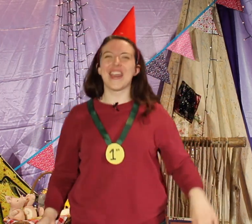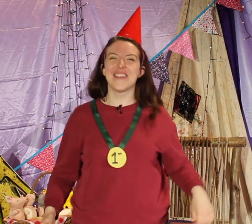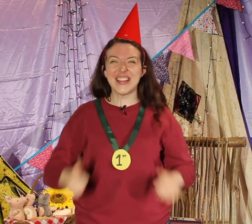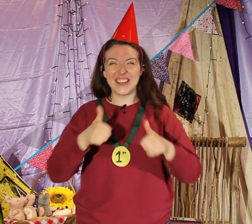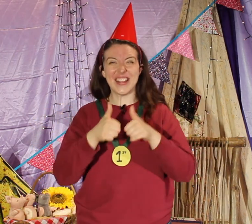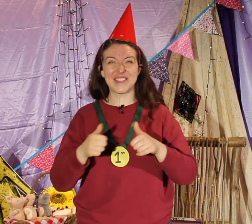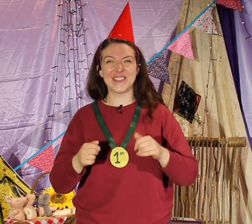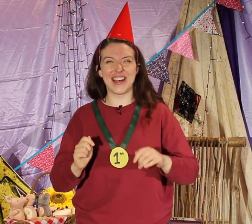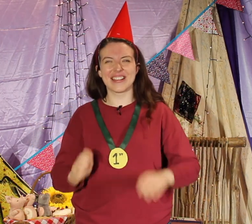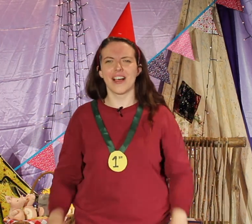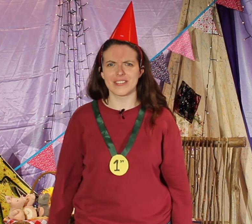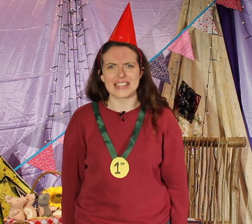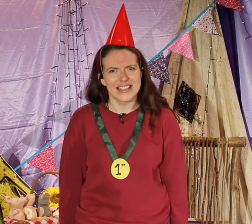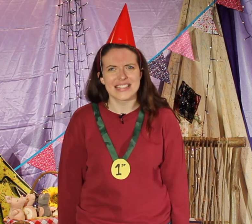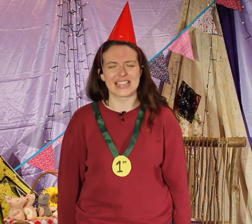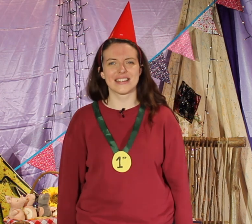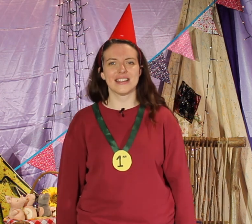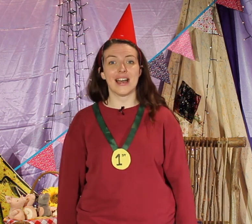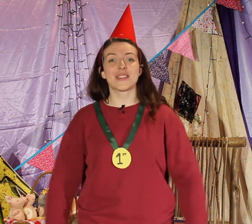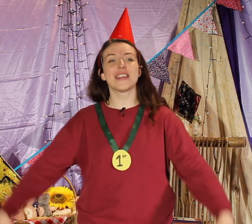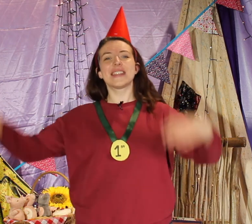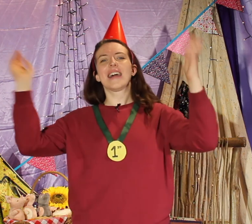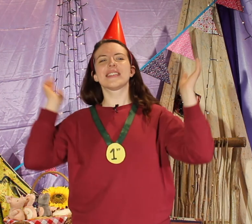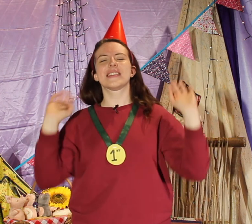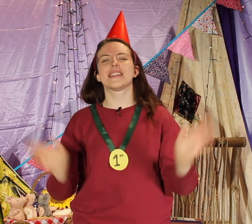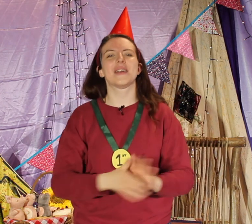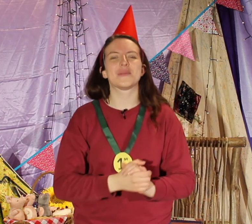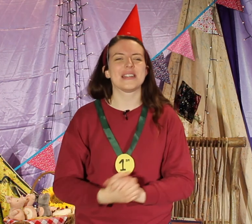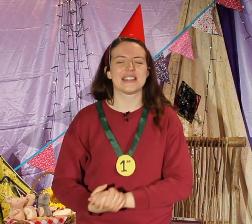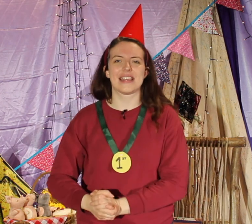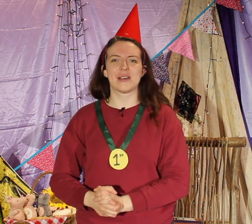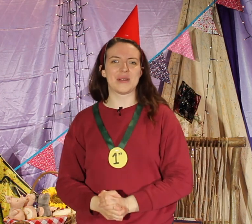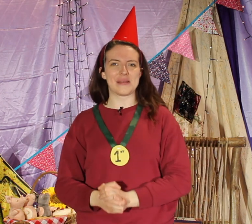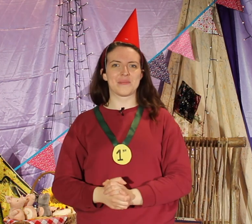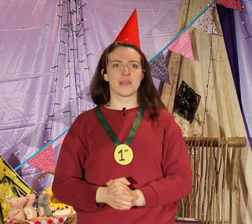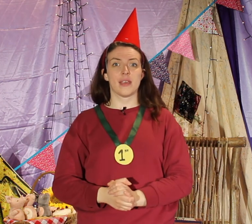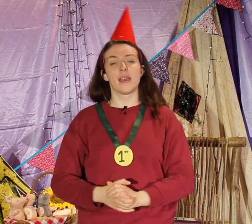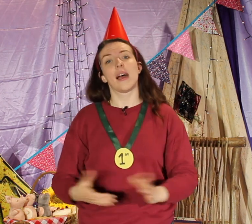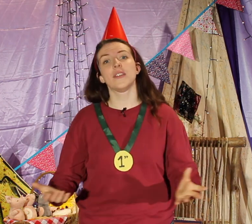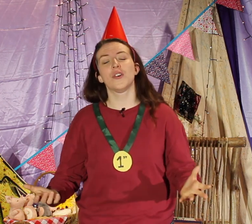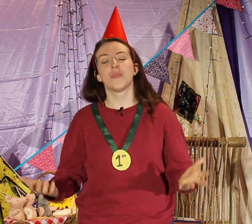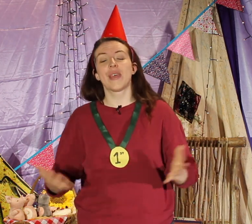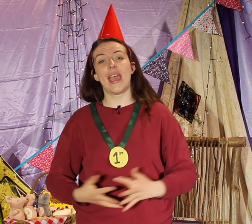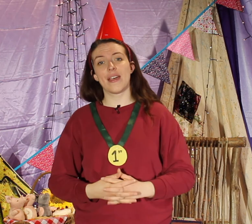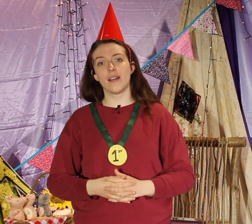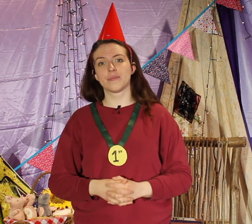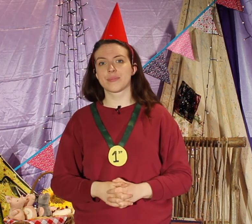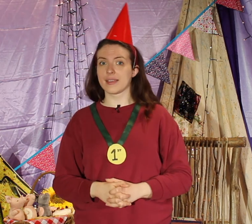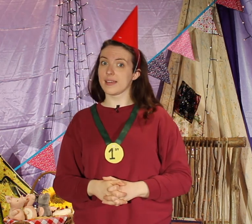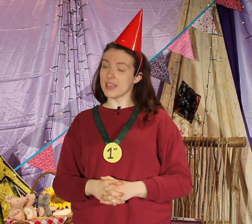Very good, everyone. Lovely dancing. So they danced and celebrated the night away. And you know, Hare, he was